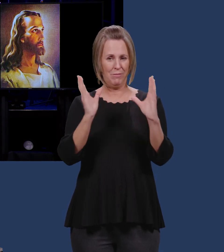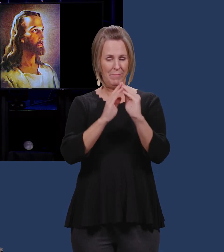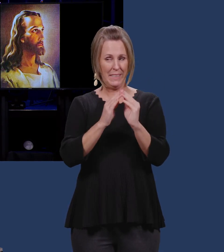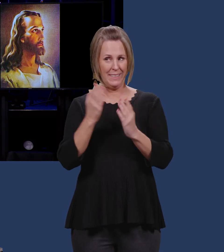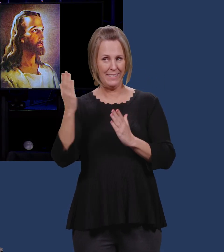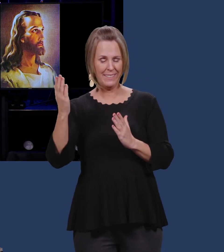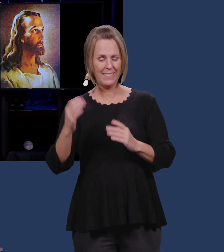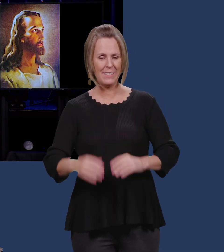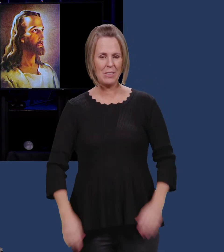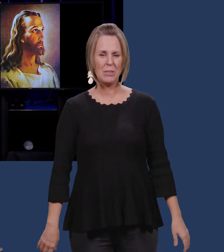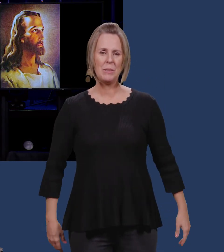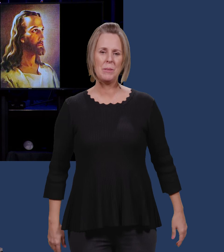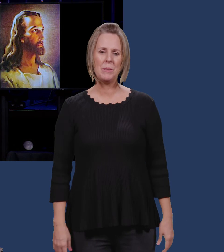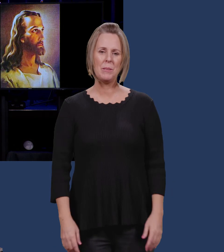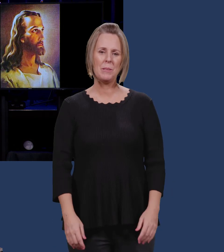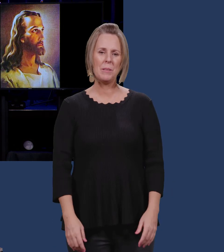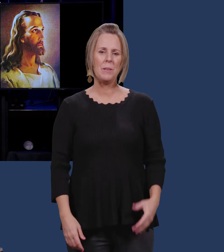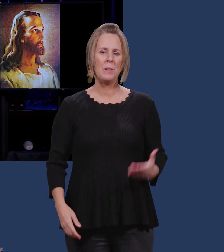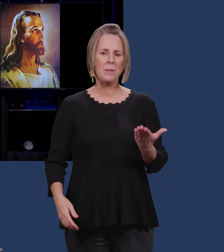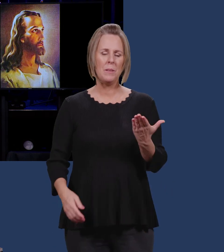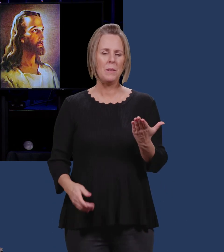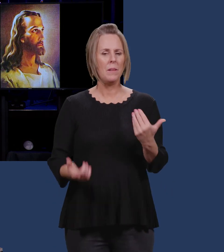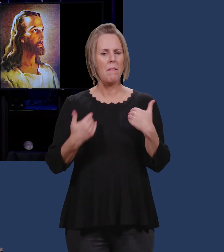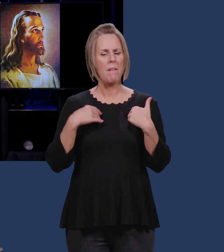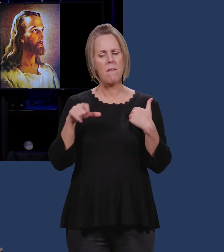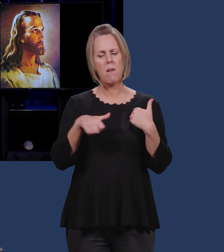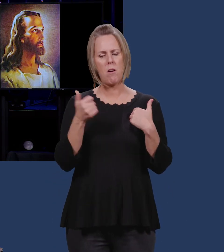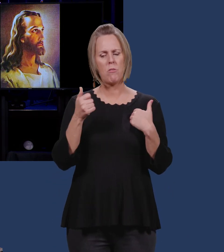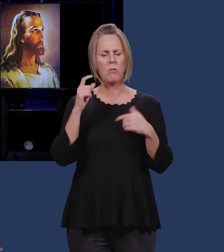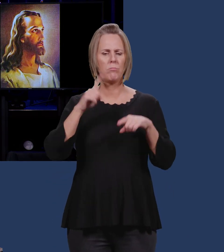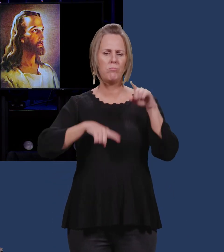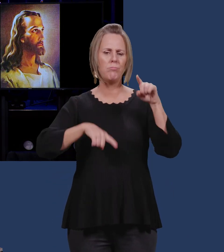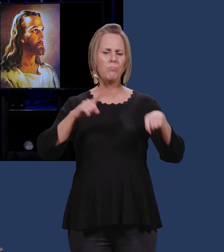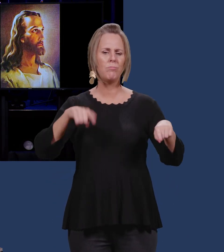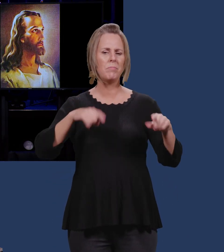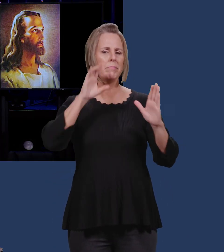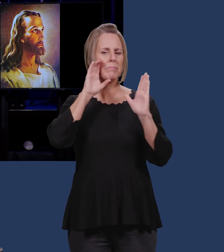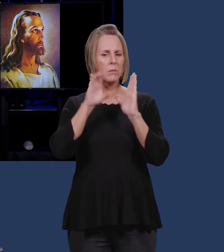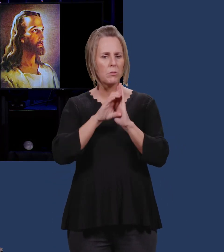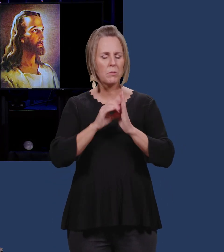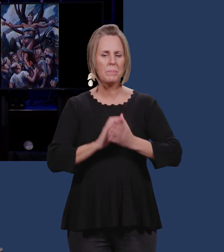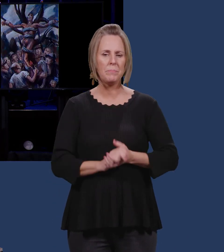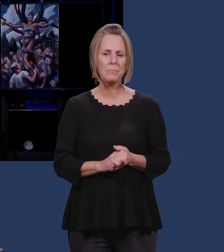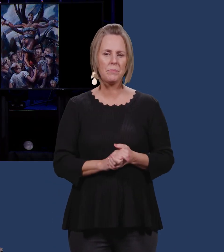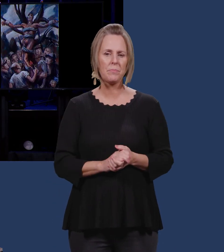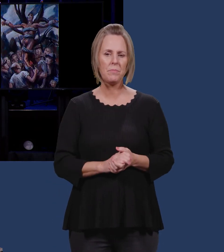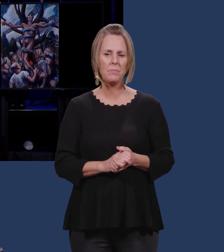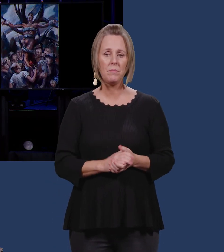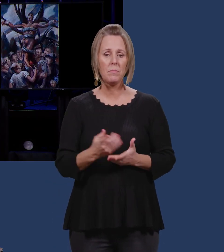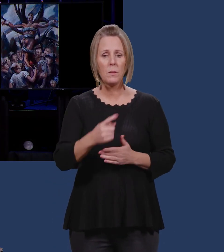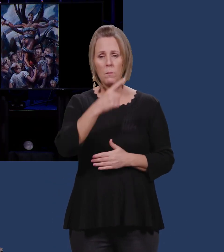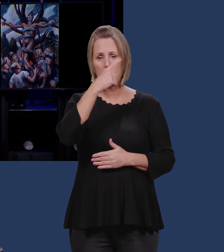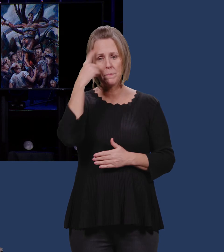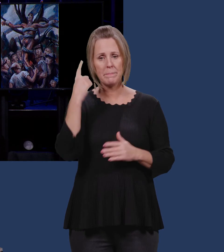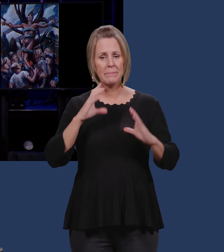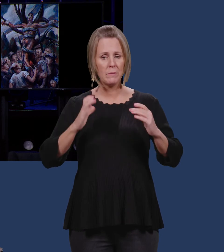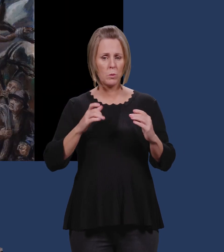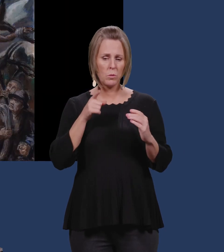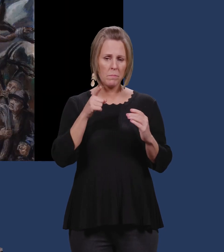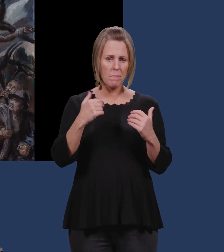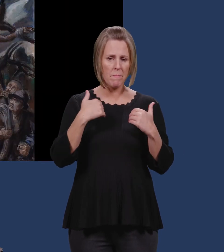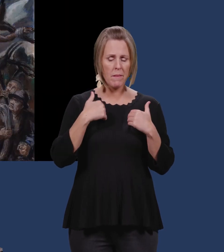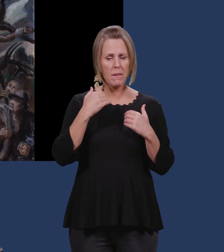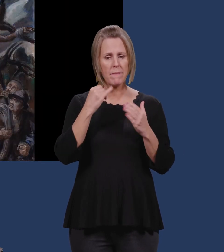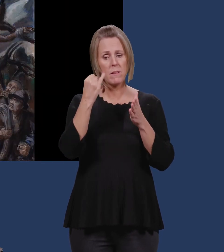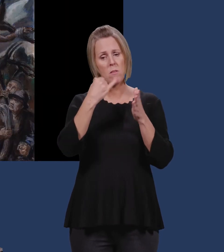But this isn't the only image of Jesus that's out there. Other groups made their art also.